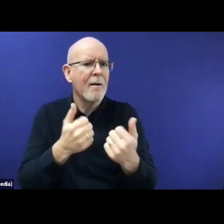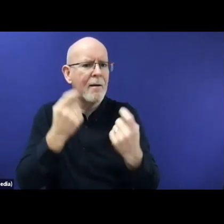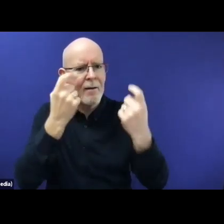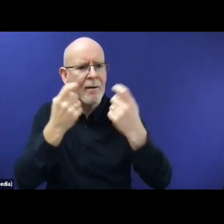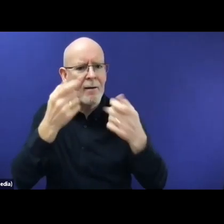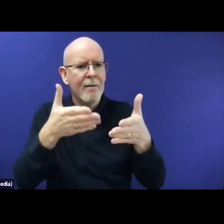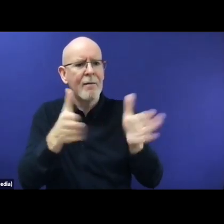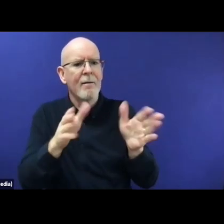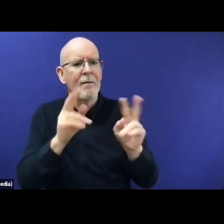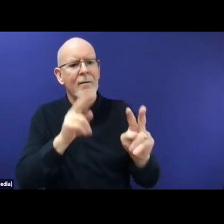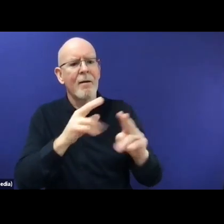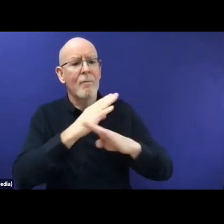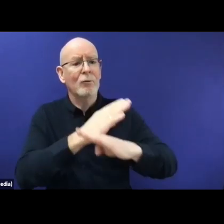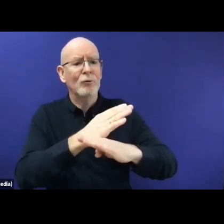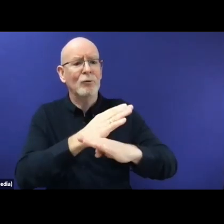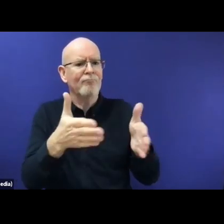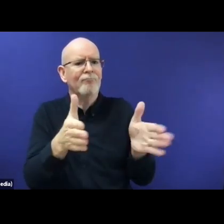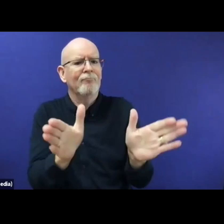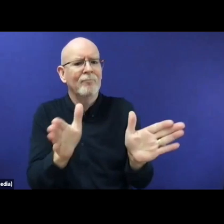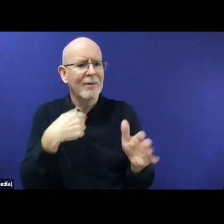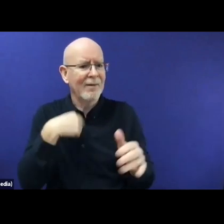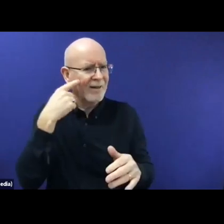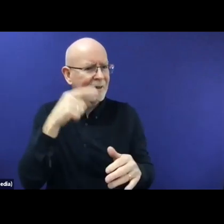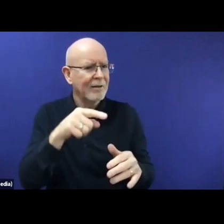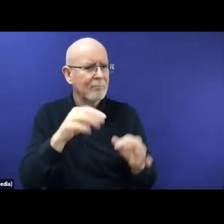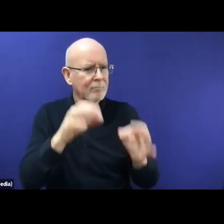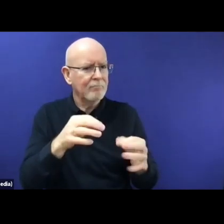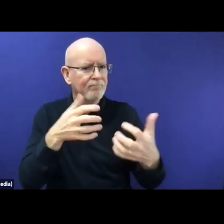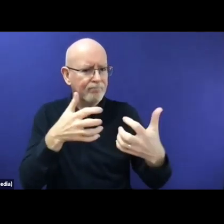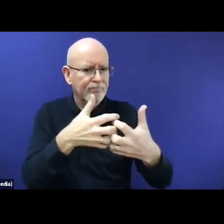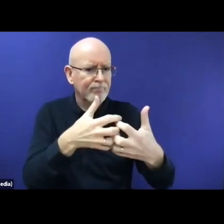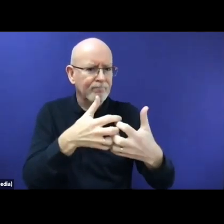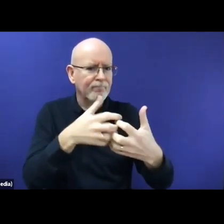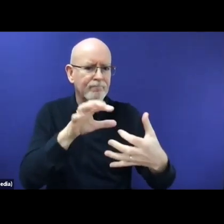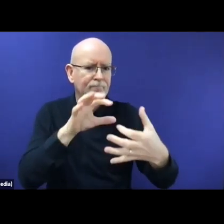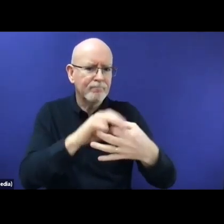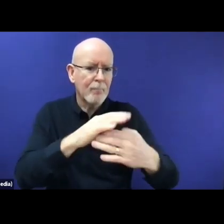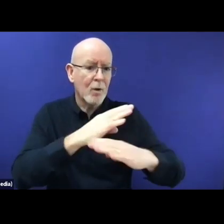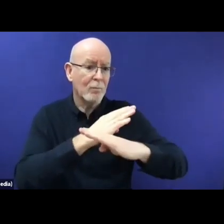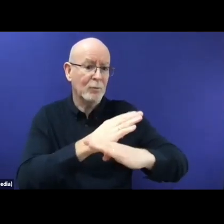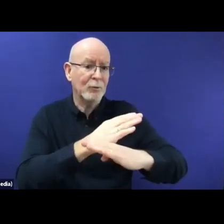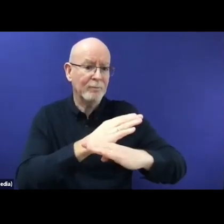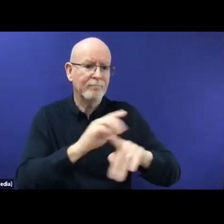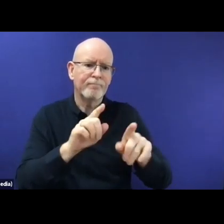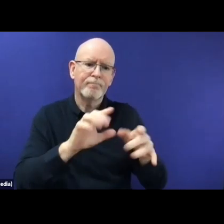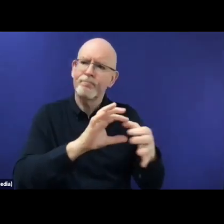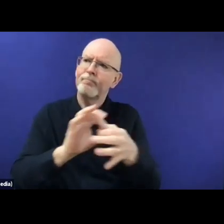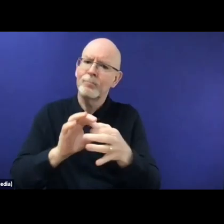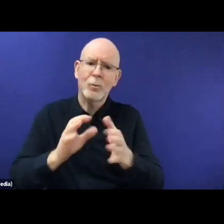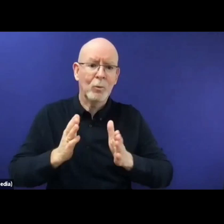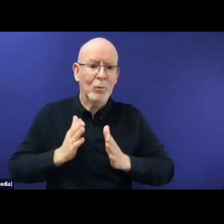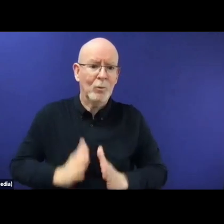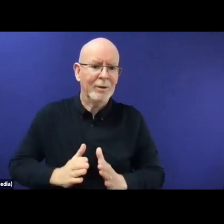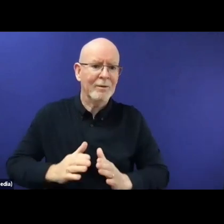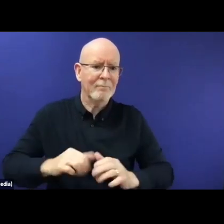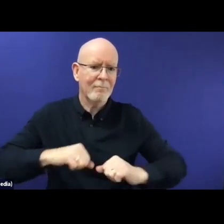think very rightly highlighted the risk of losing credibility if we claim that we can provide protection,